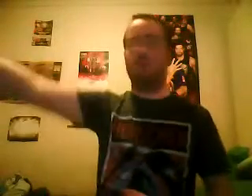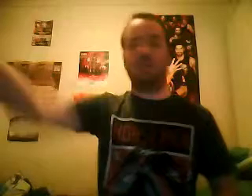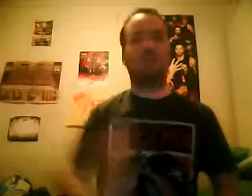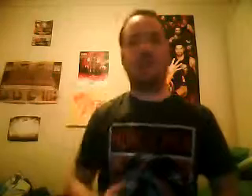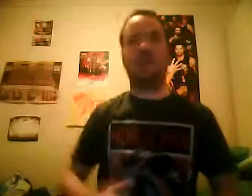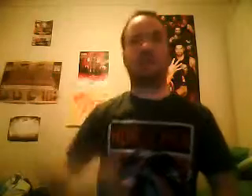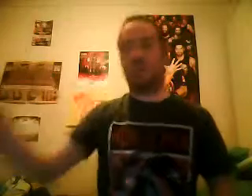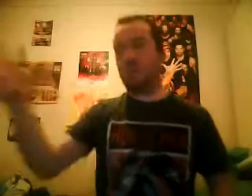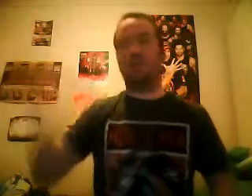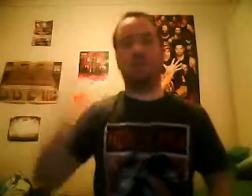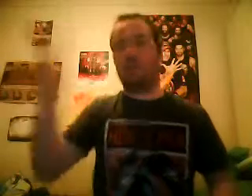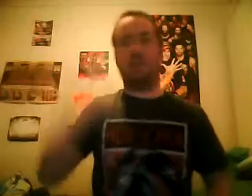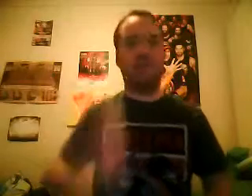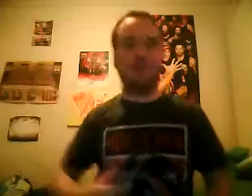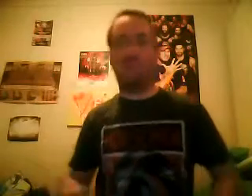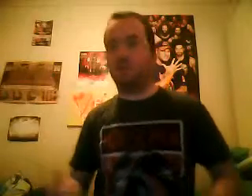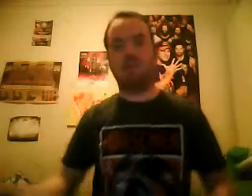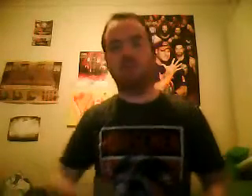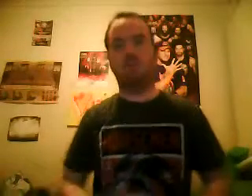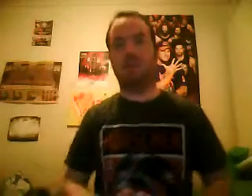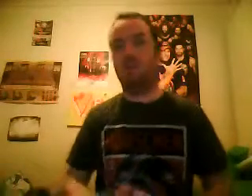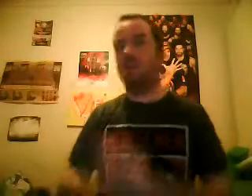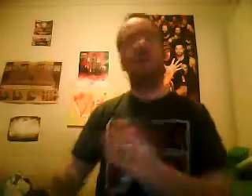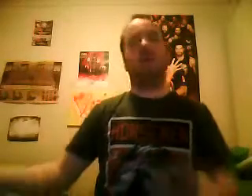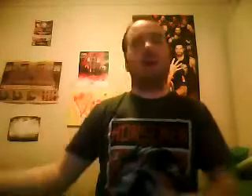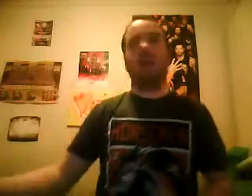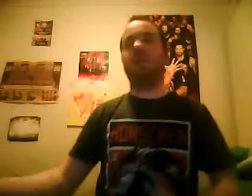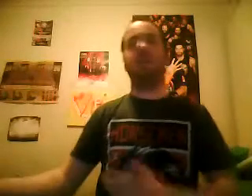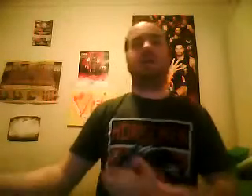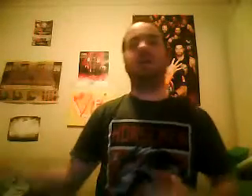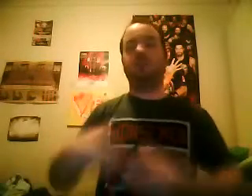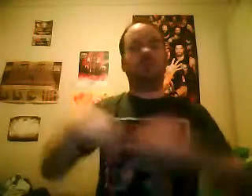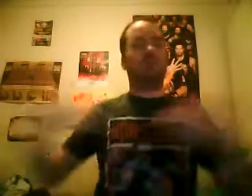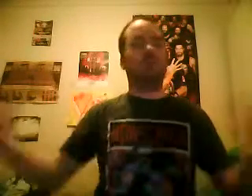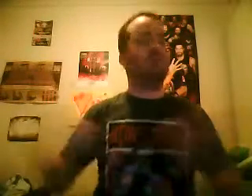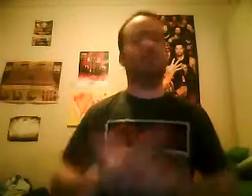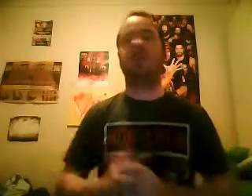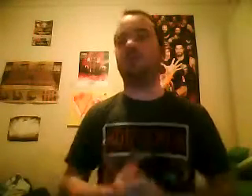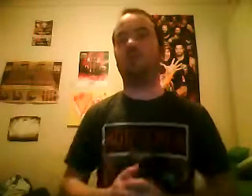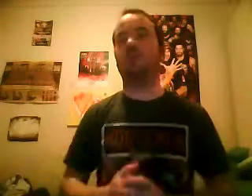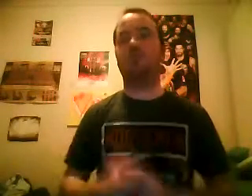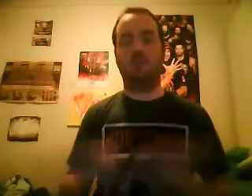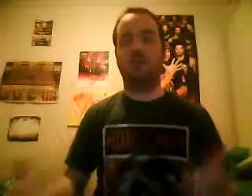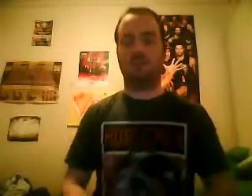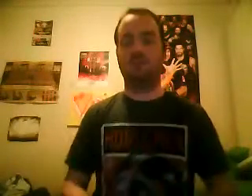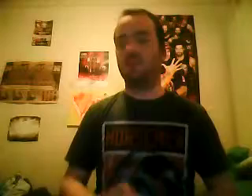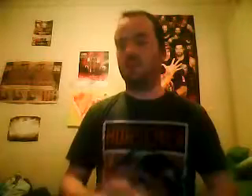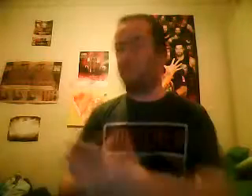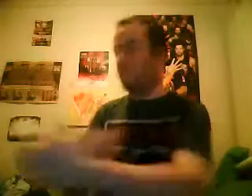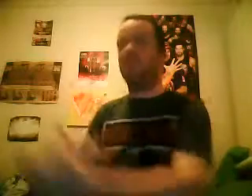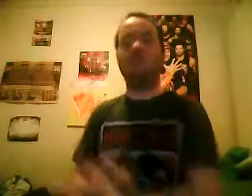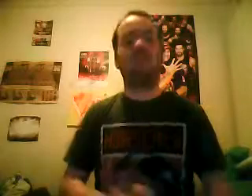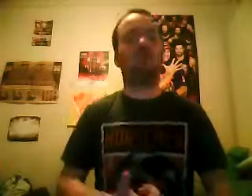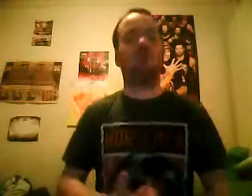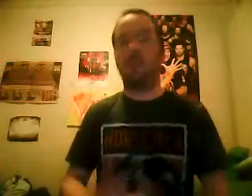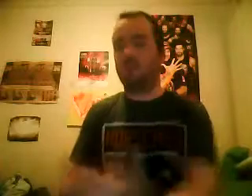these fans to start calling her Eva Marie 2.0. I love Mandy. She's got all the potential in the world to be a women's champion,